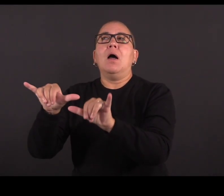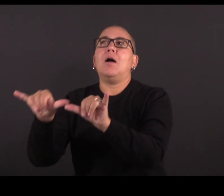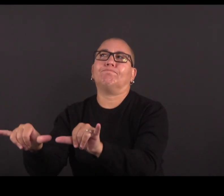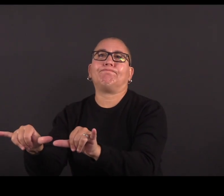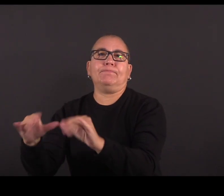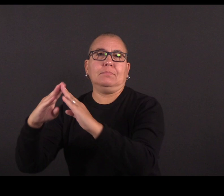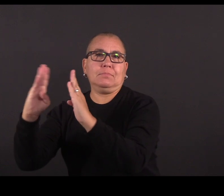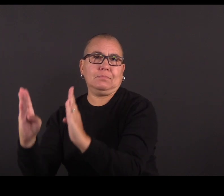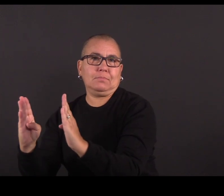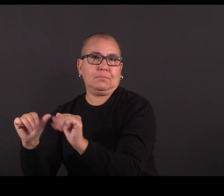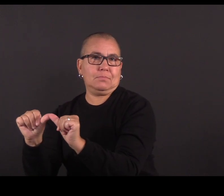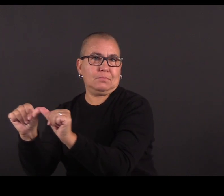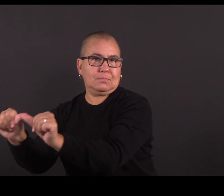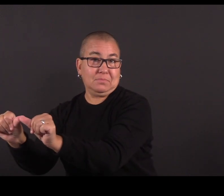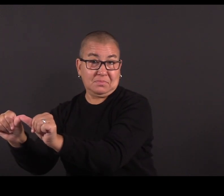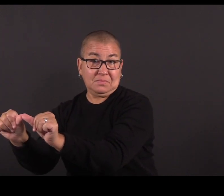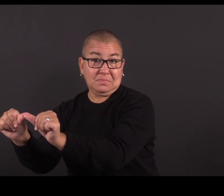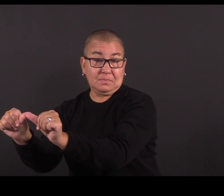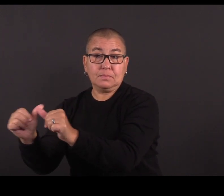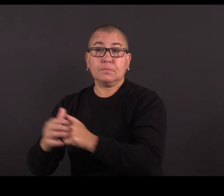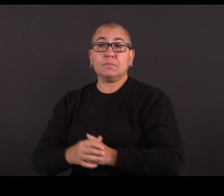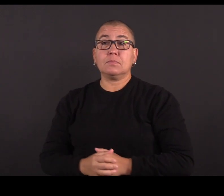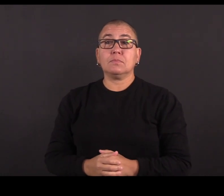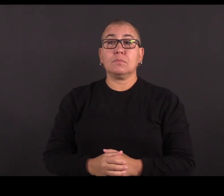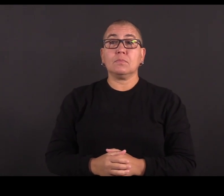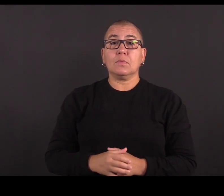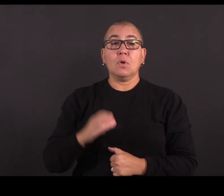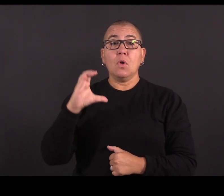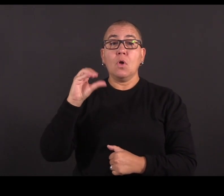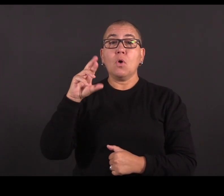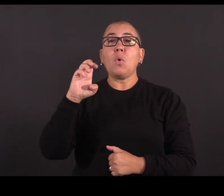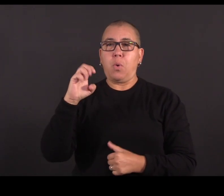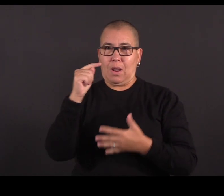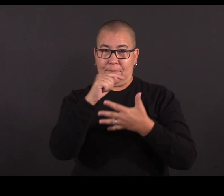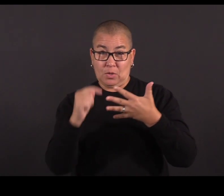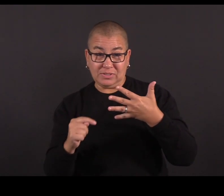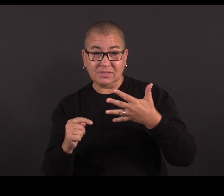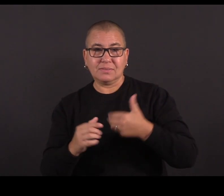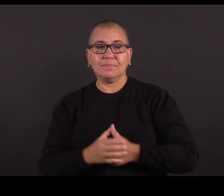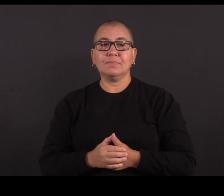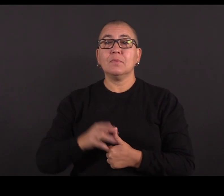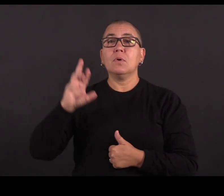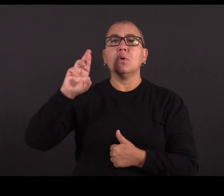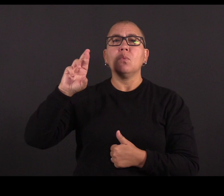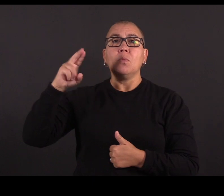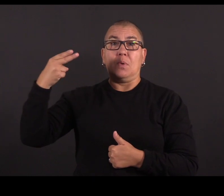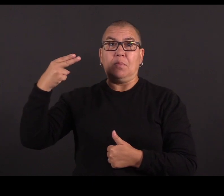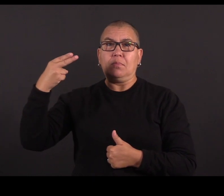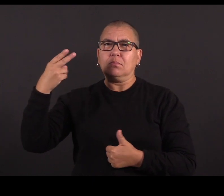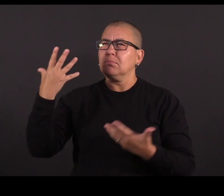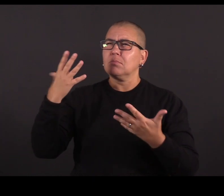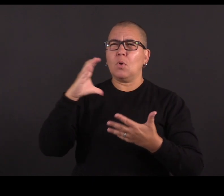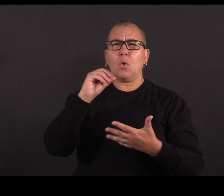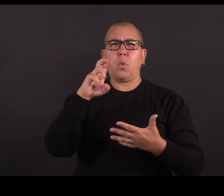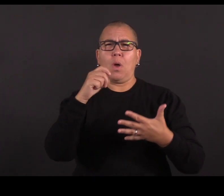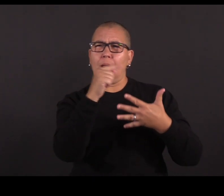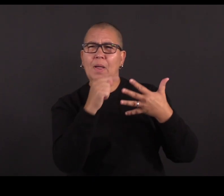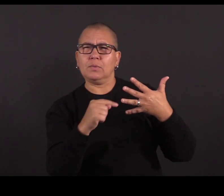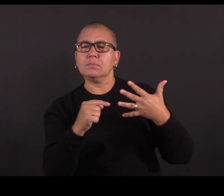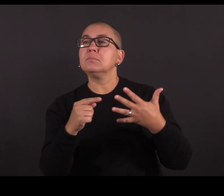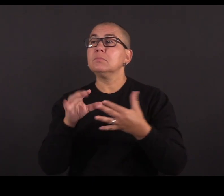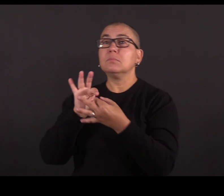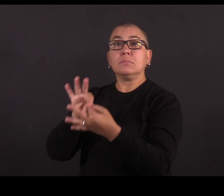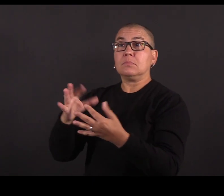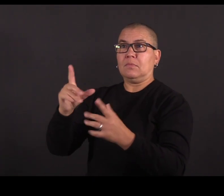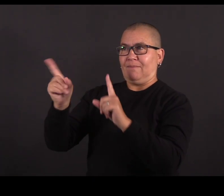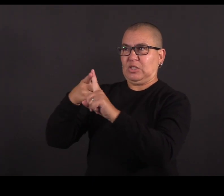The core components are, first, rapid rehousing programs are grounded in the housing first approach. This